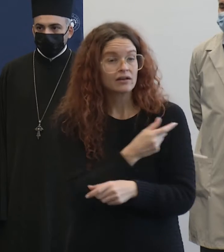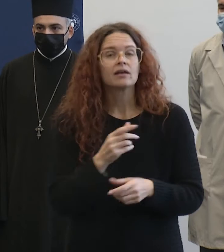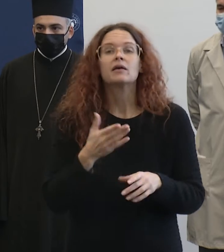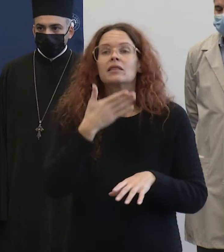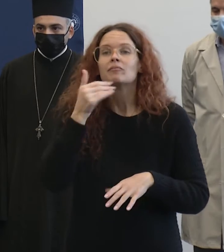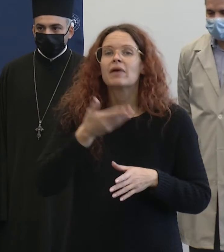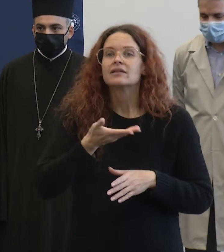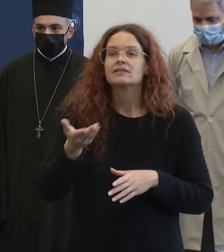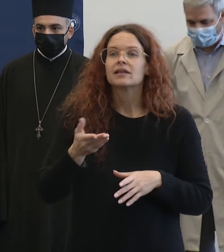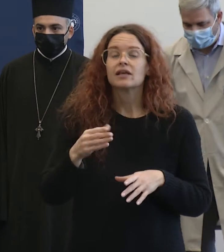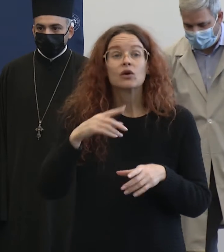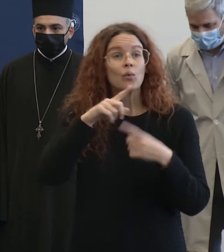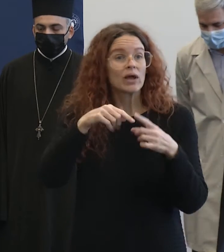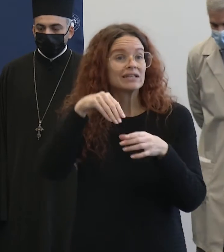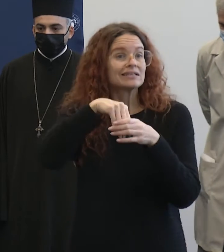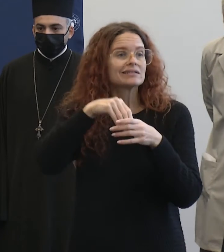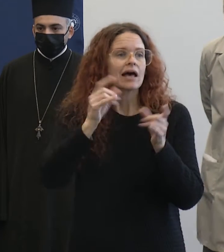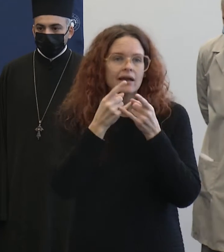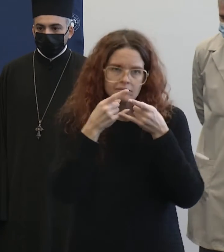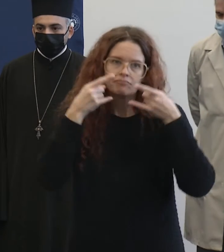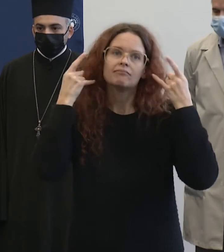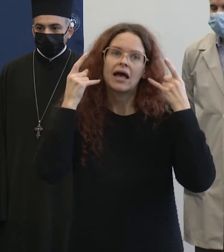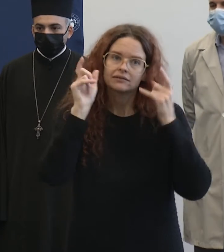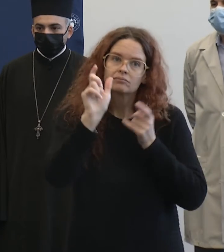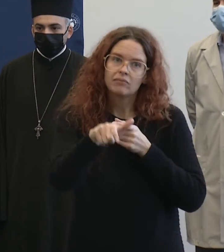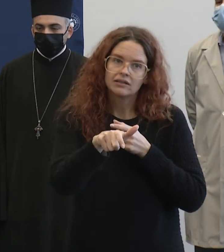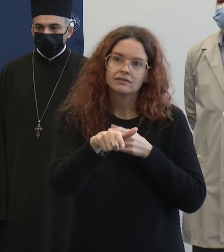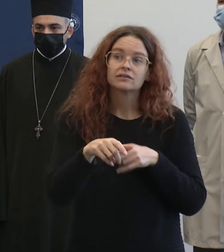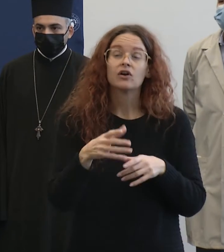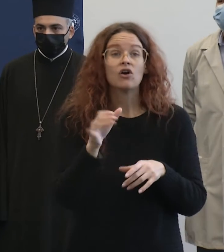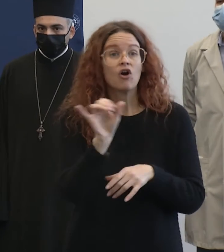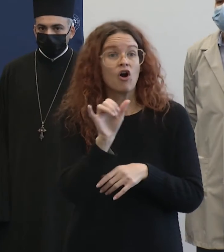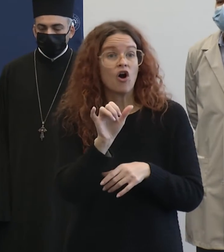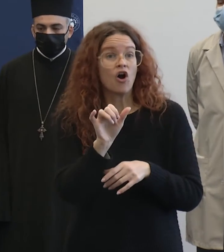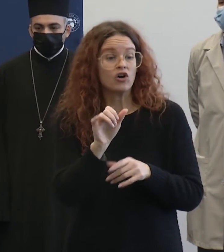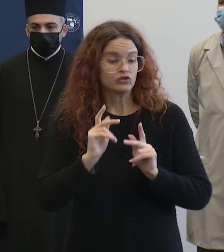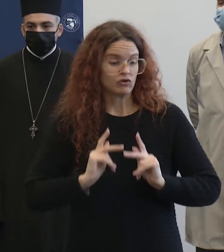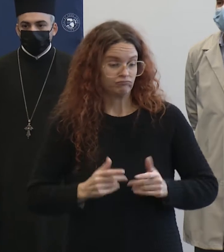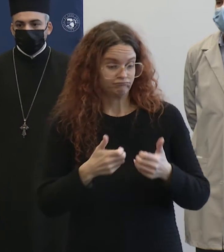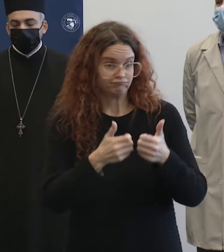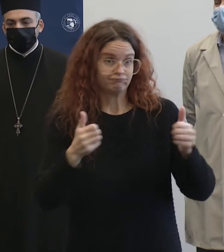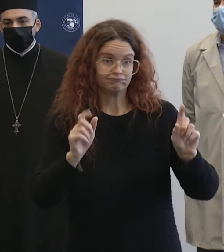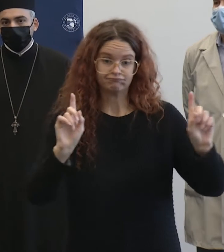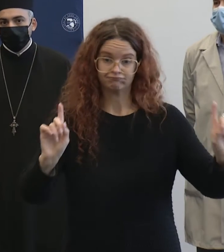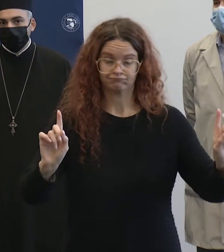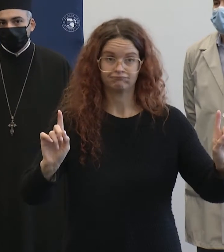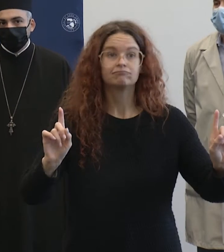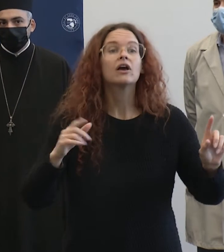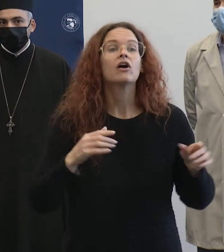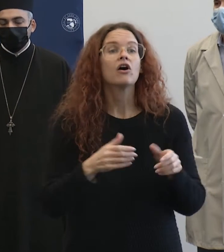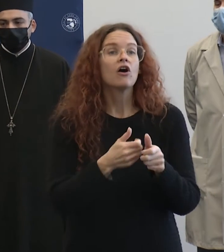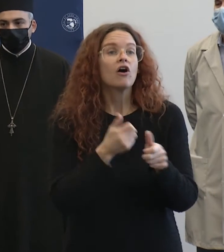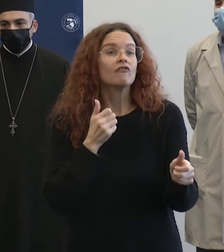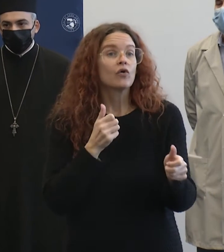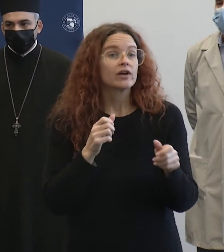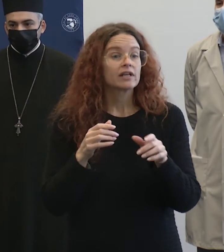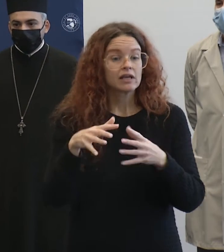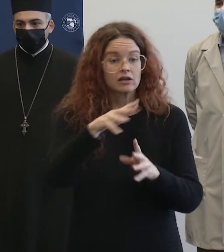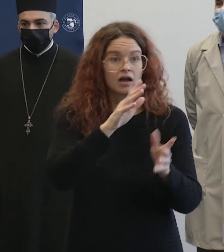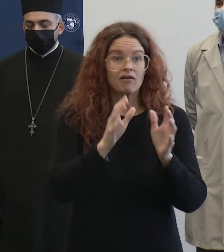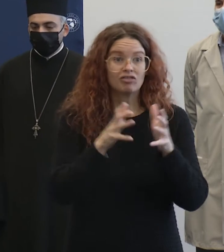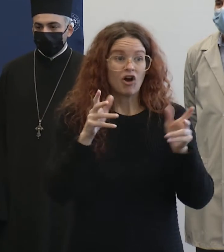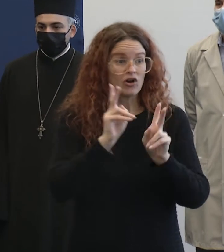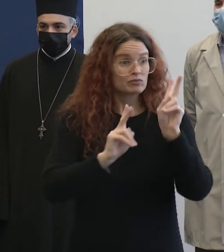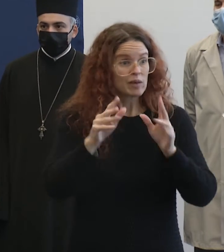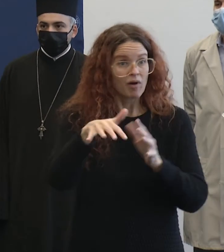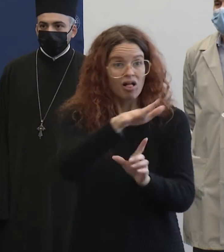on, particularly inside. Also, keeping physically distant, frequent hand washing, and avoiding crowds continue to be effective ways